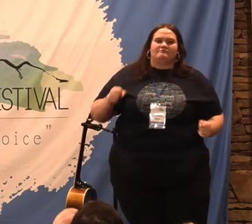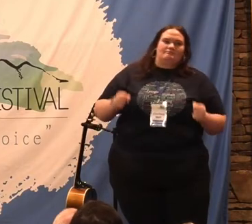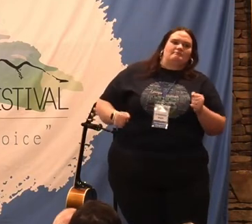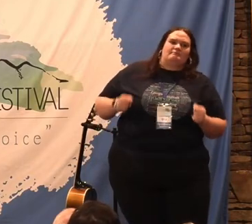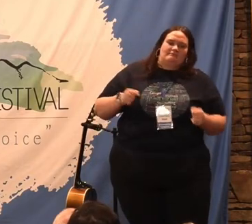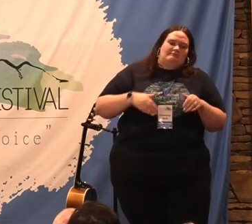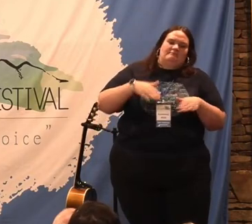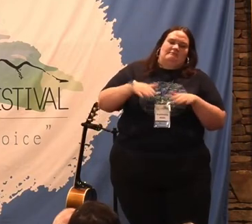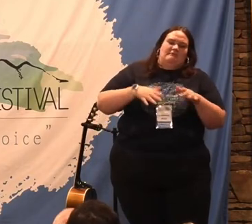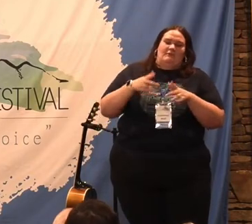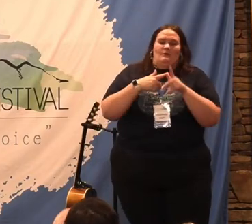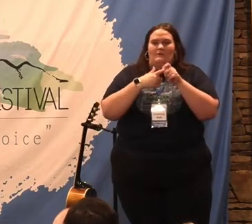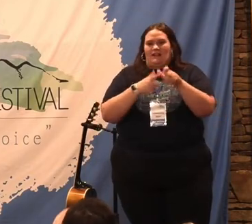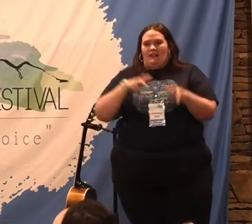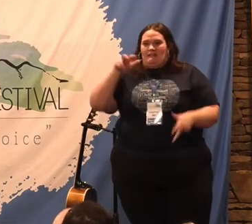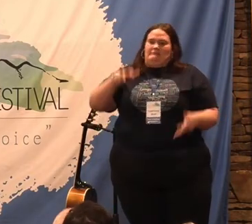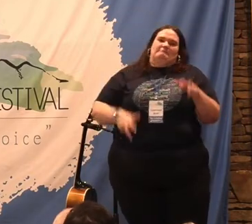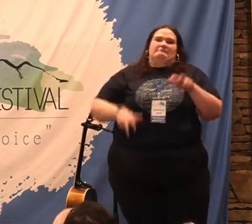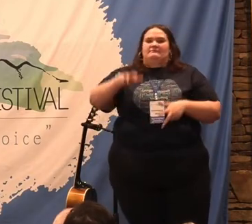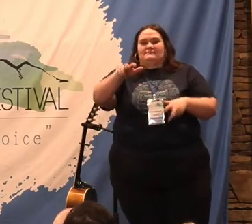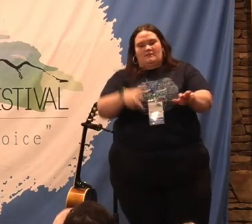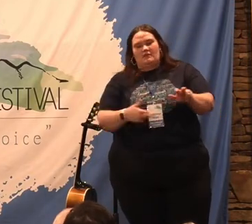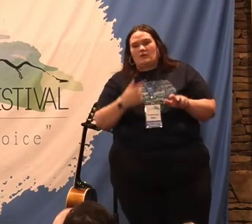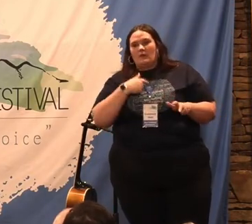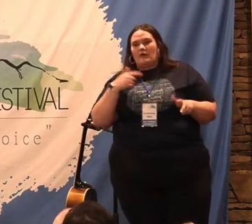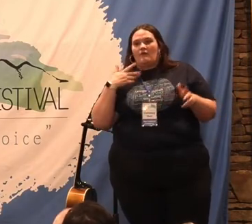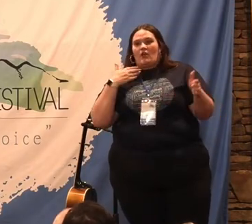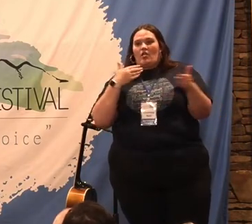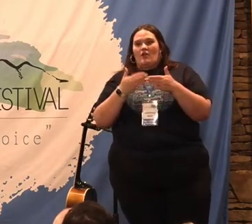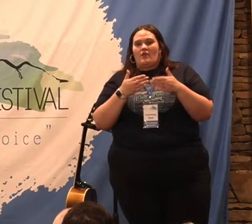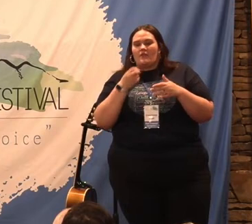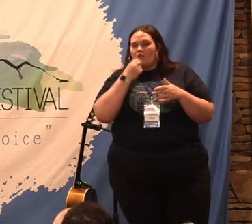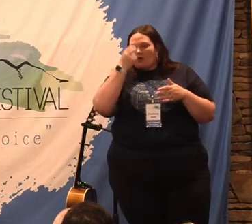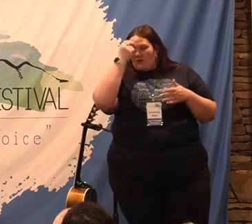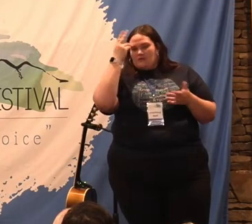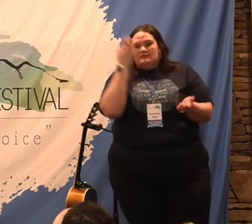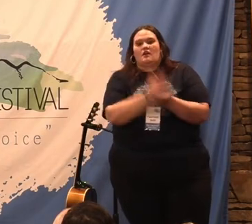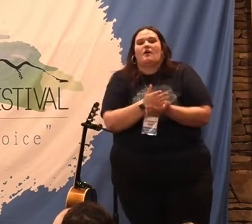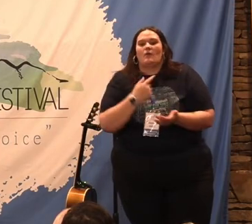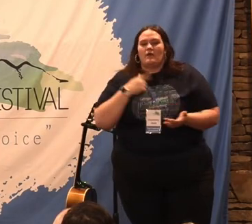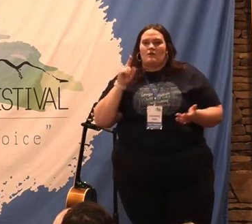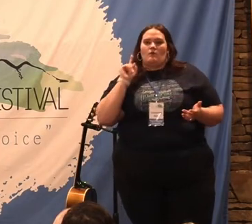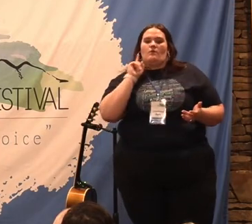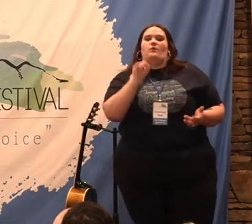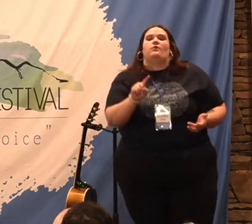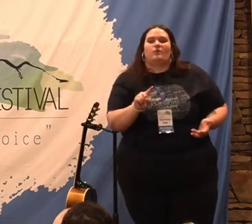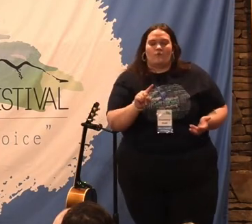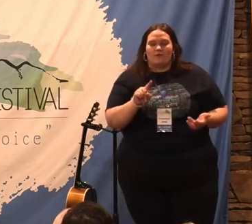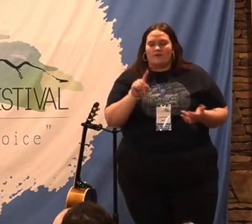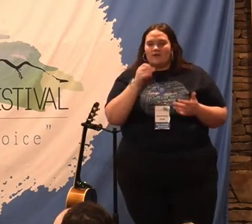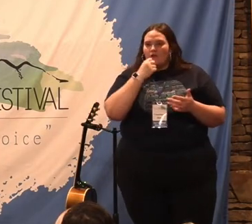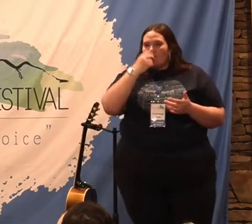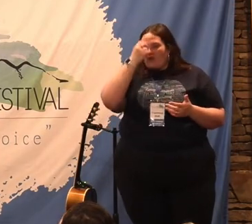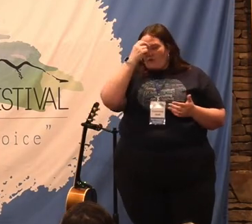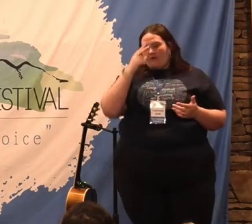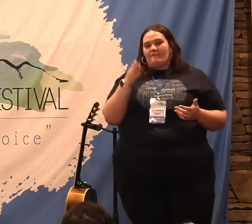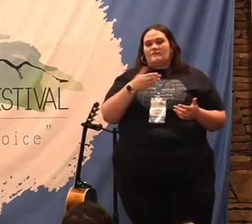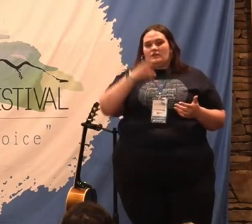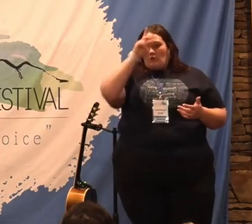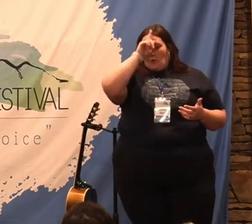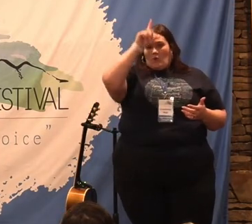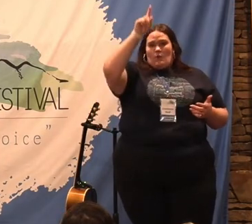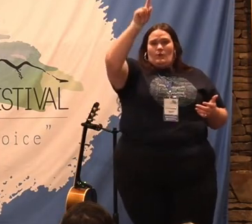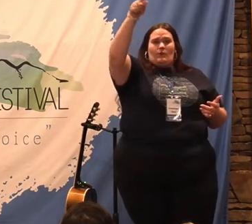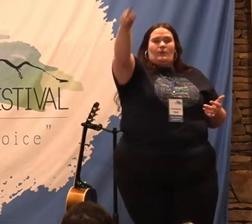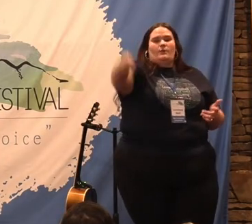along. We were gaining on it, and the goat stopped short, and we banged into it. Fish flew out of the goat's horns